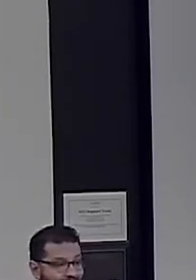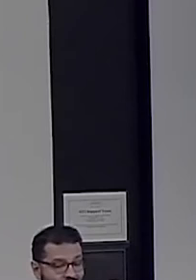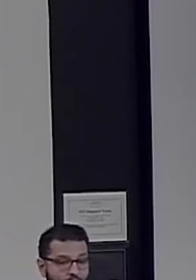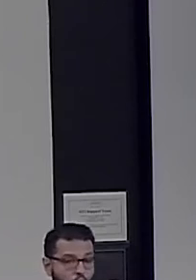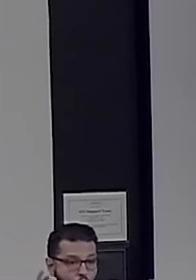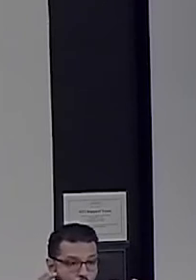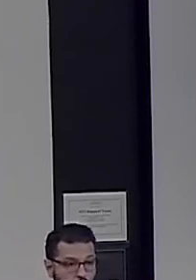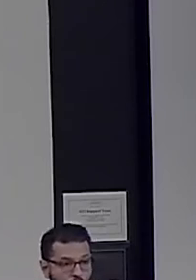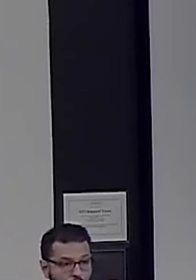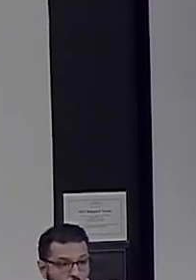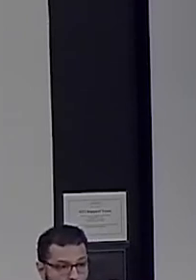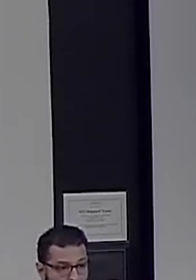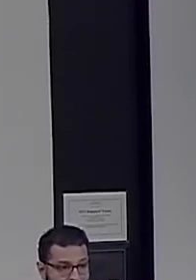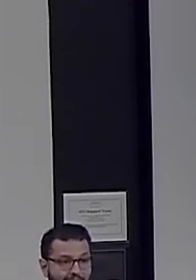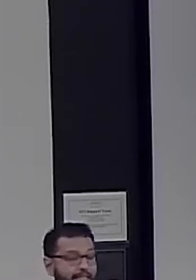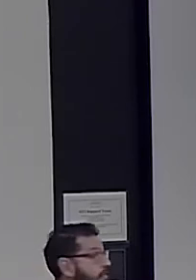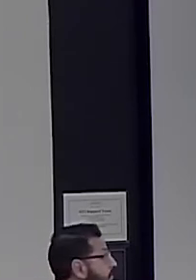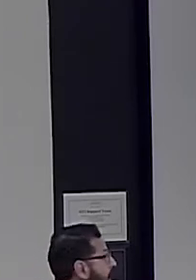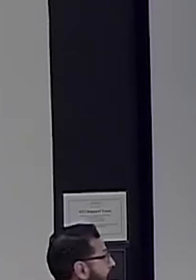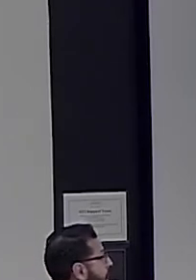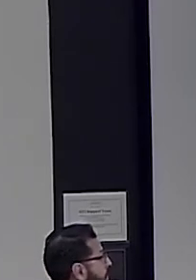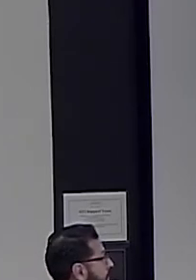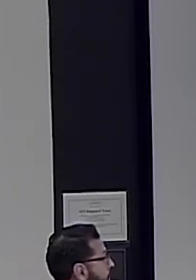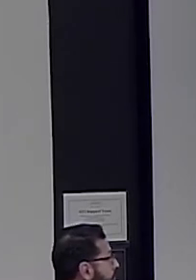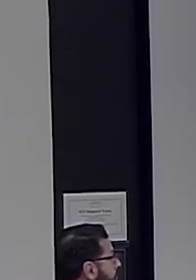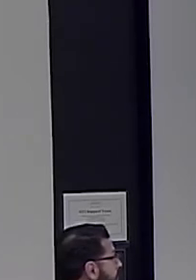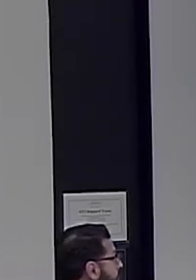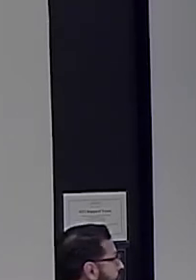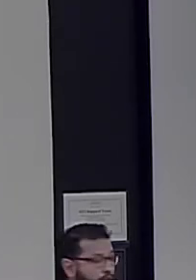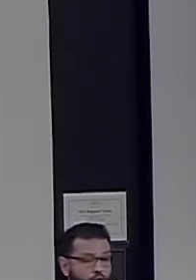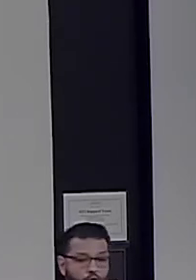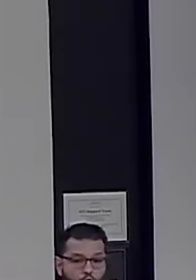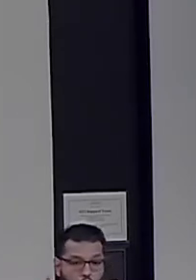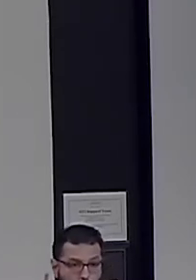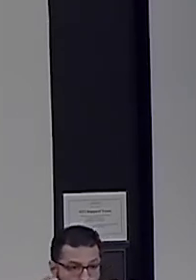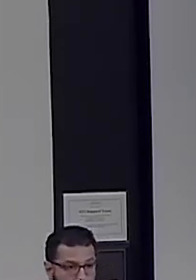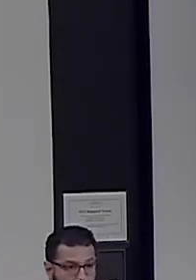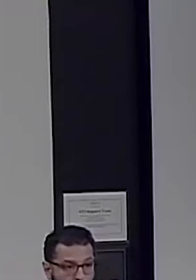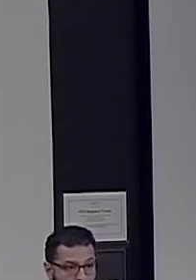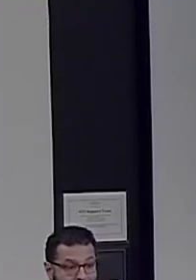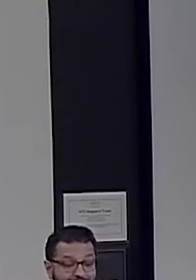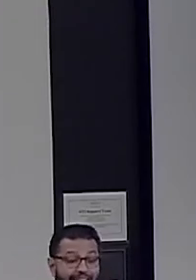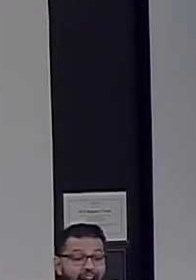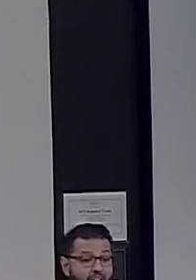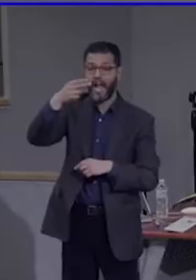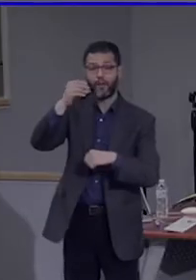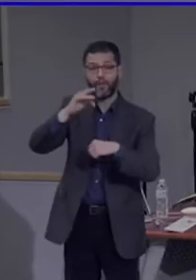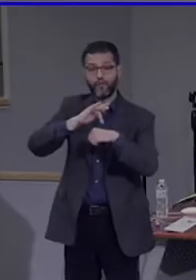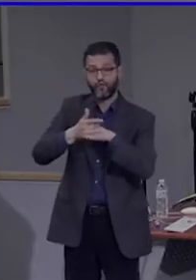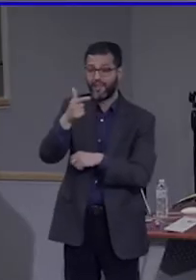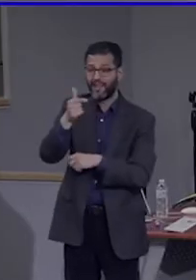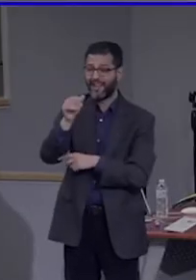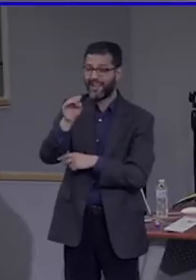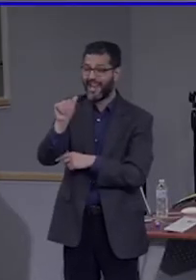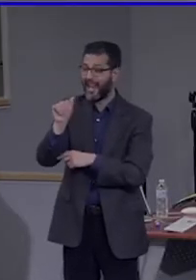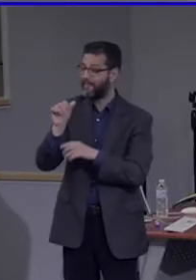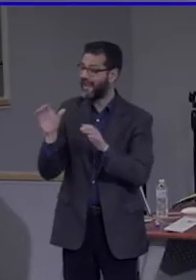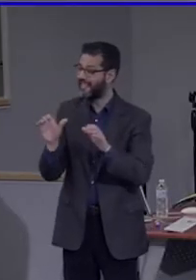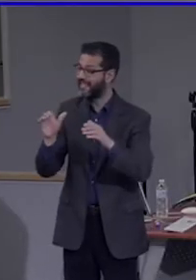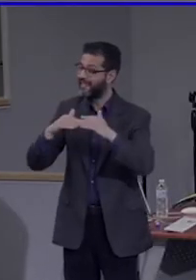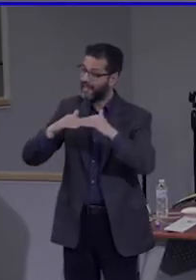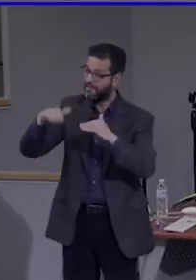cases and higher and earlier let's take that away for a minute higher and earlier gamma activity above 70